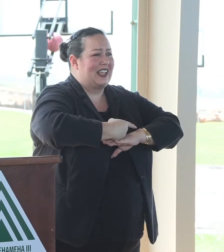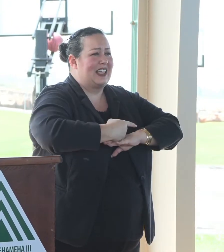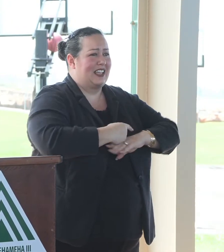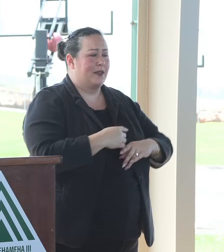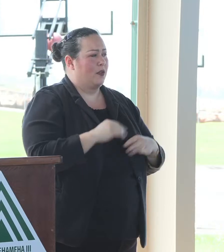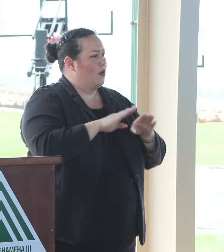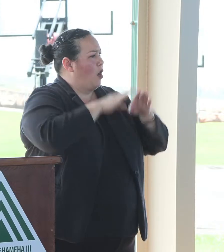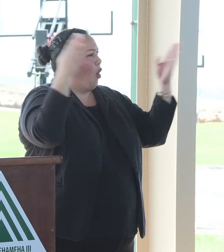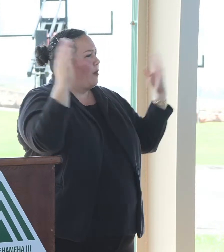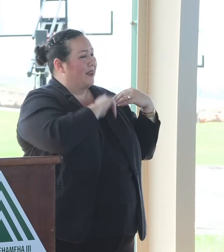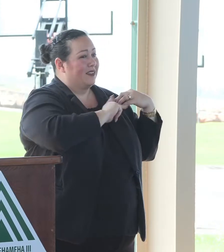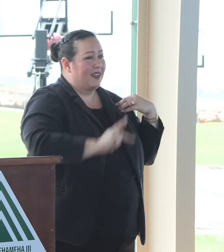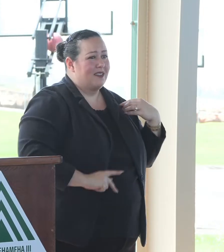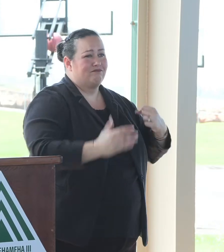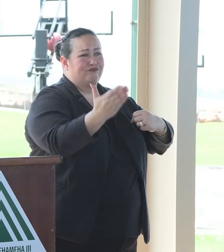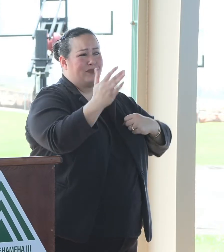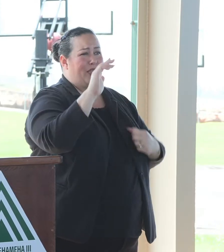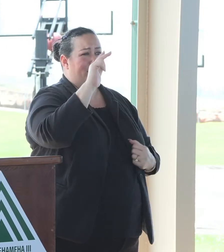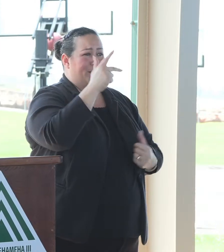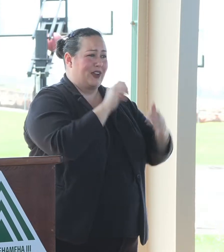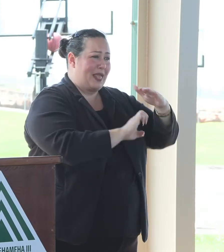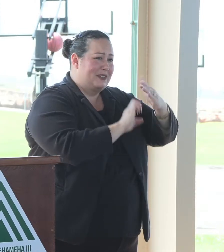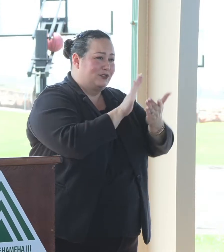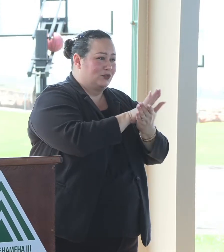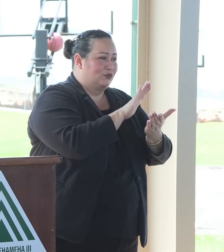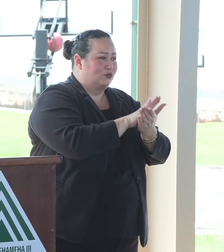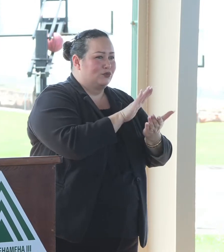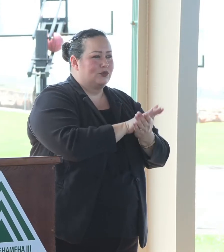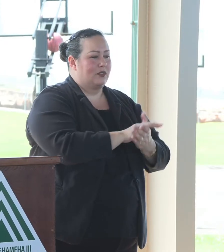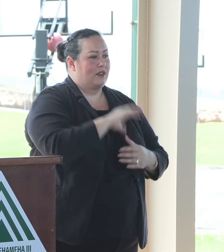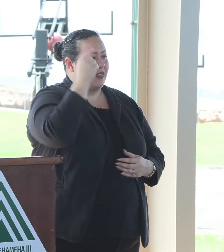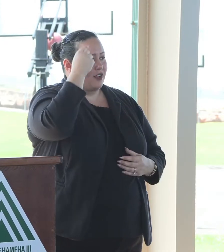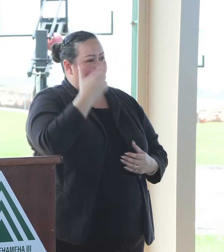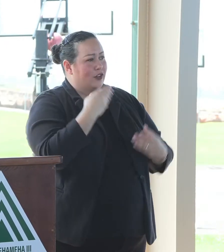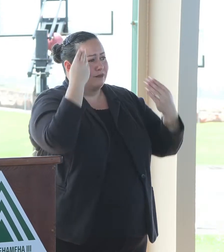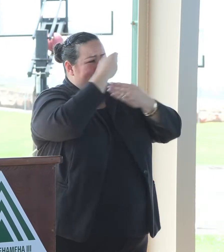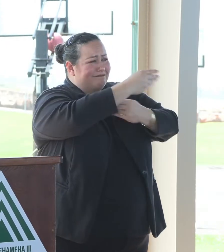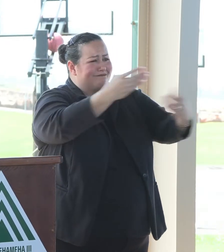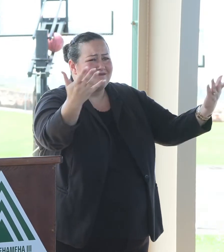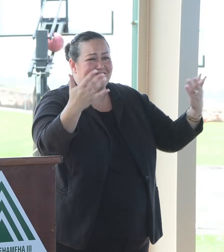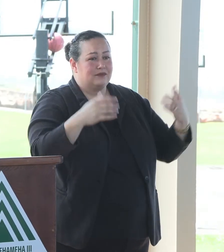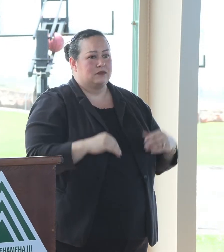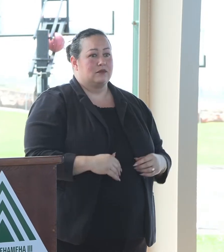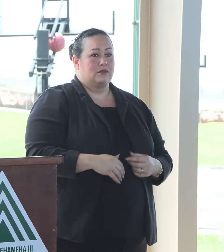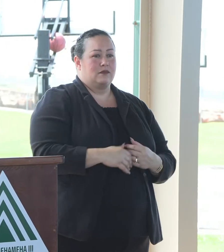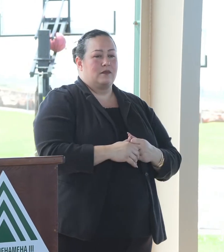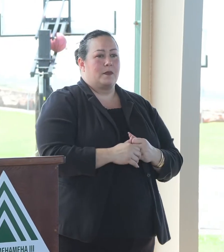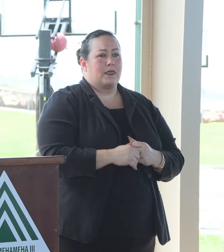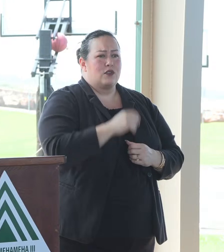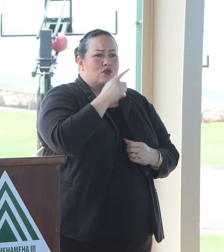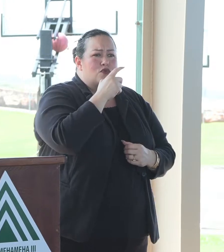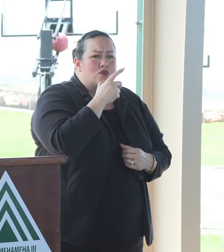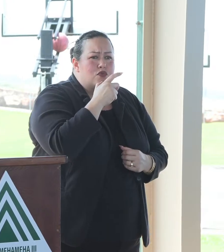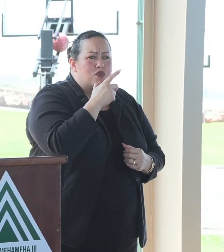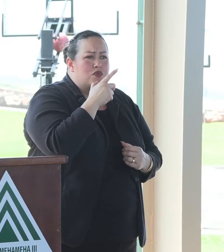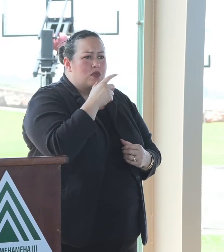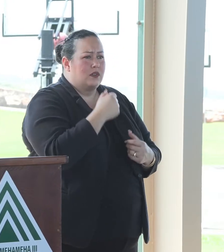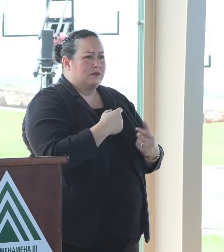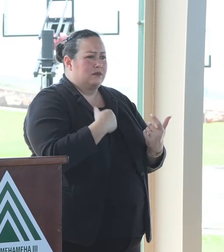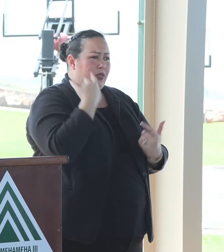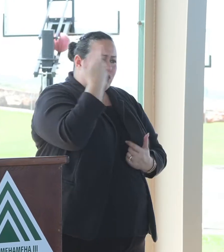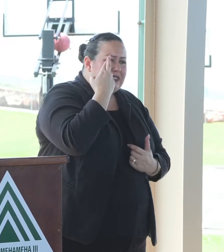III Elementary School. As Governor has shared, it is due a large part to many individuals who have